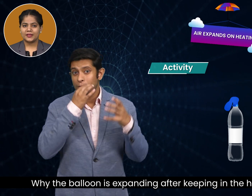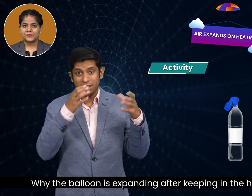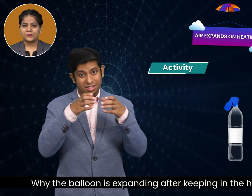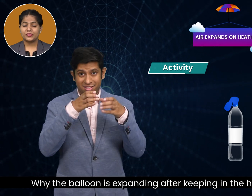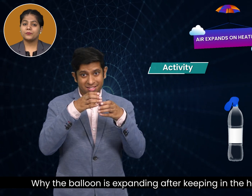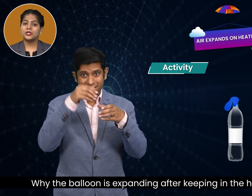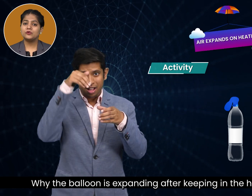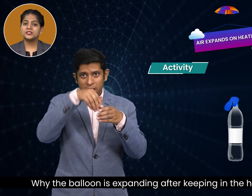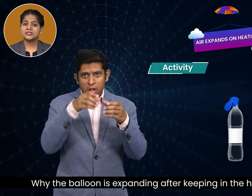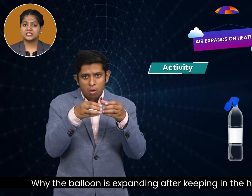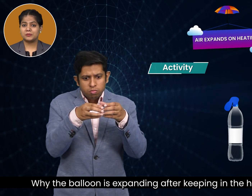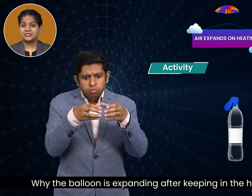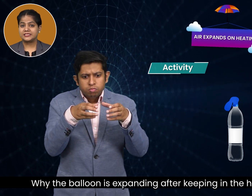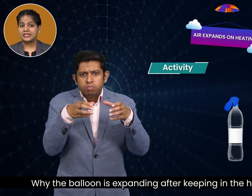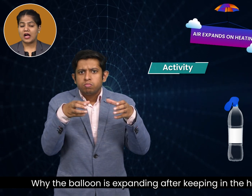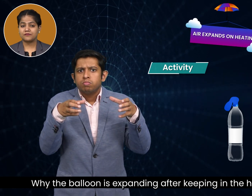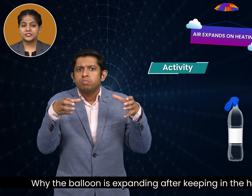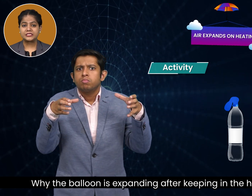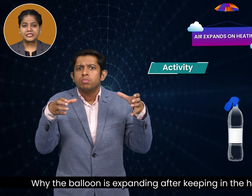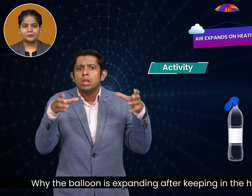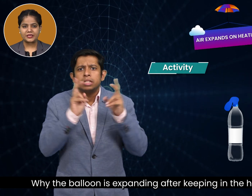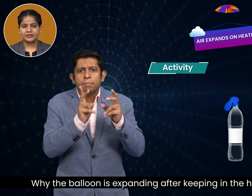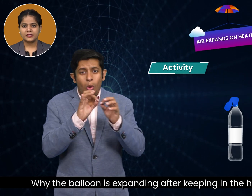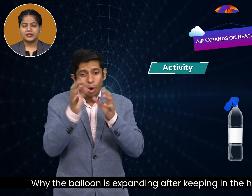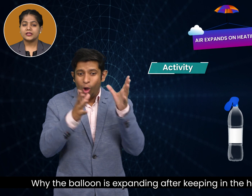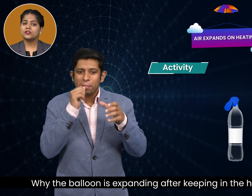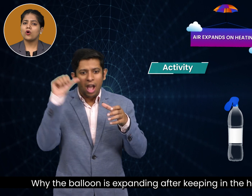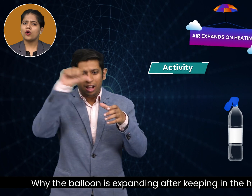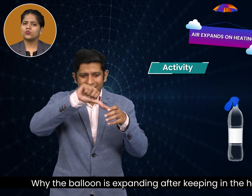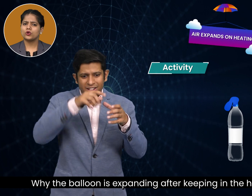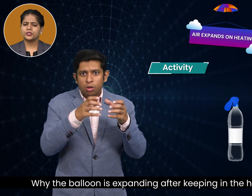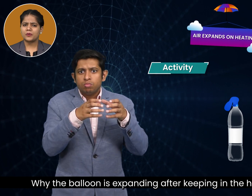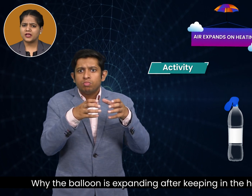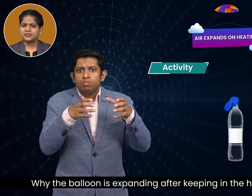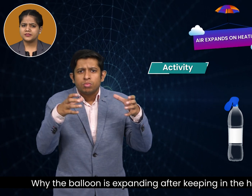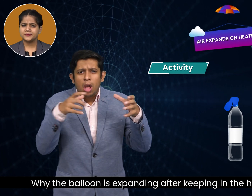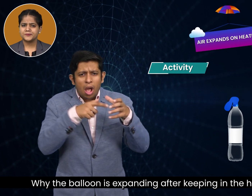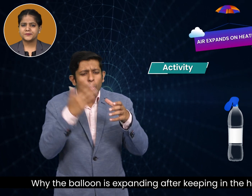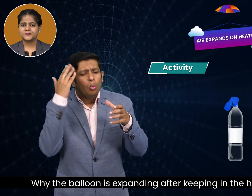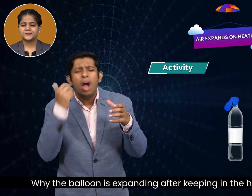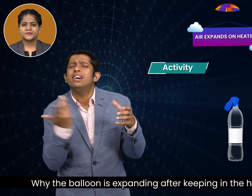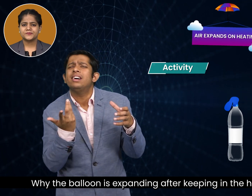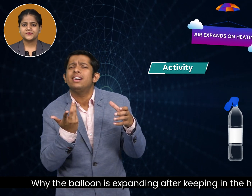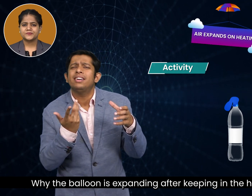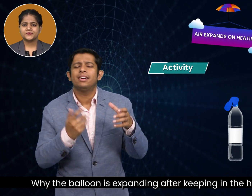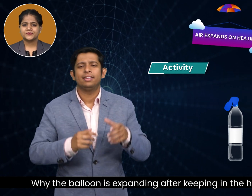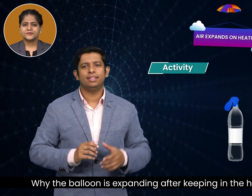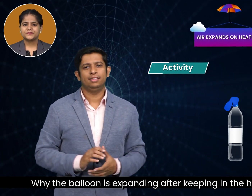Why? The balloon is expanding after keeping in the hot water bath.